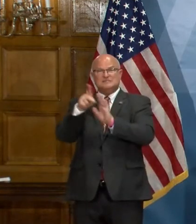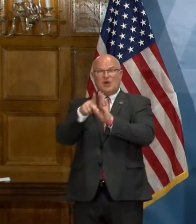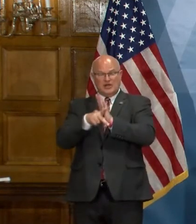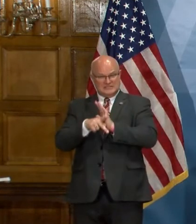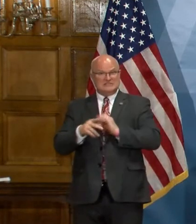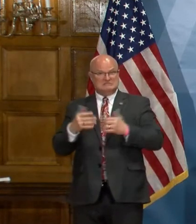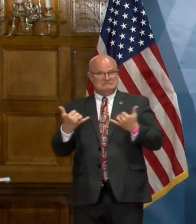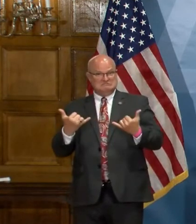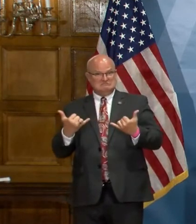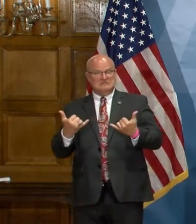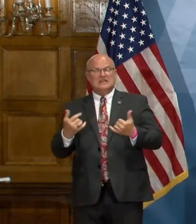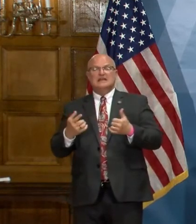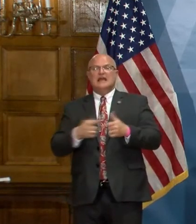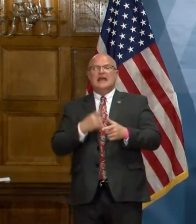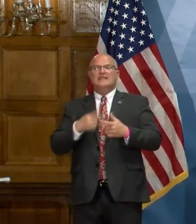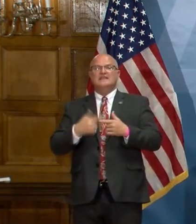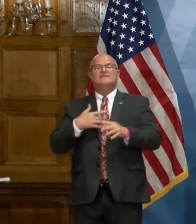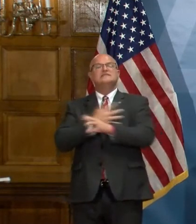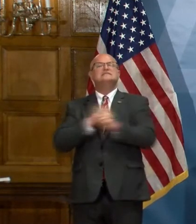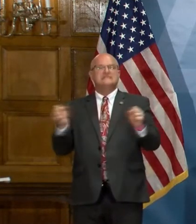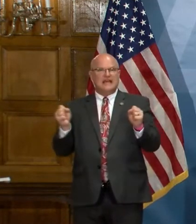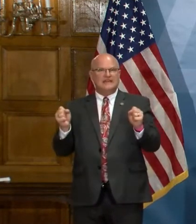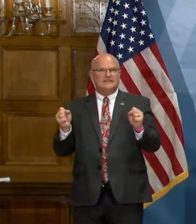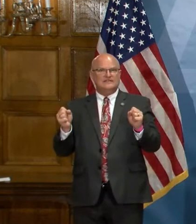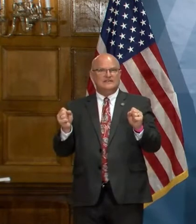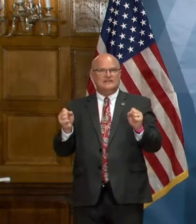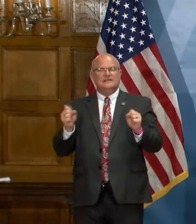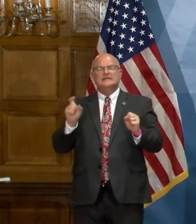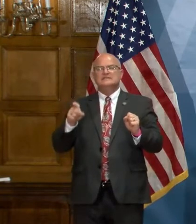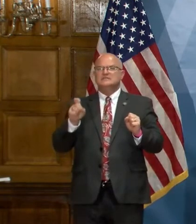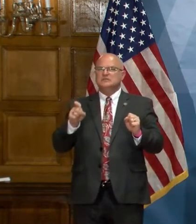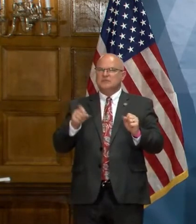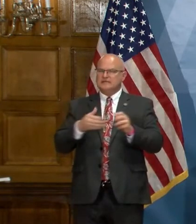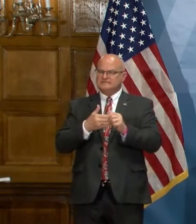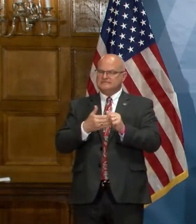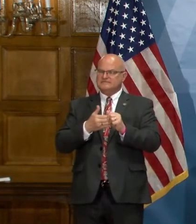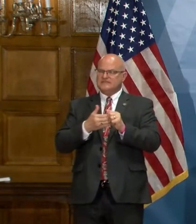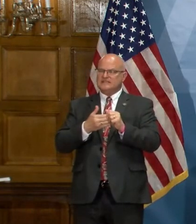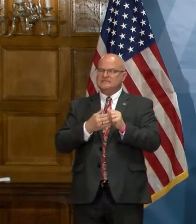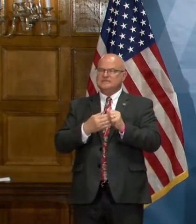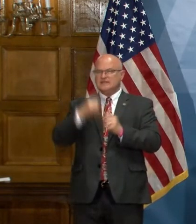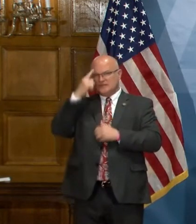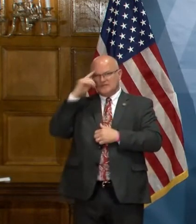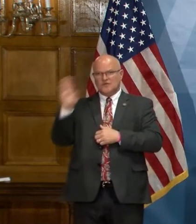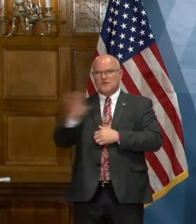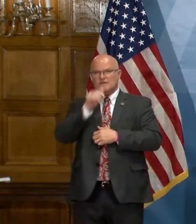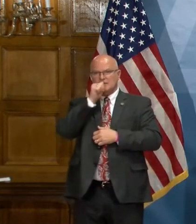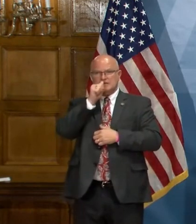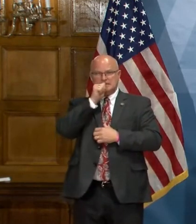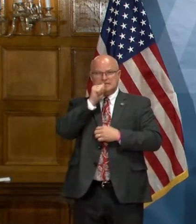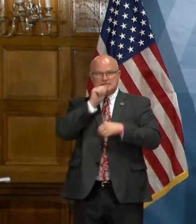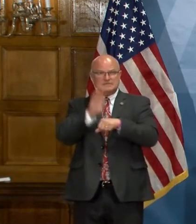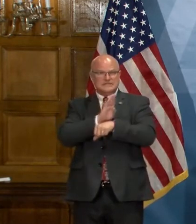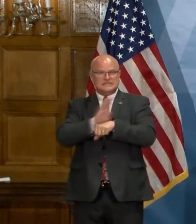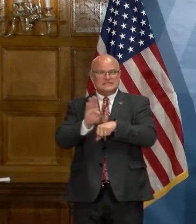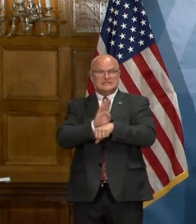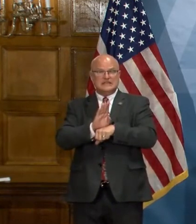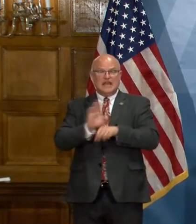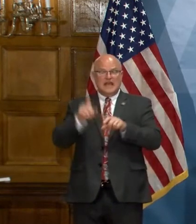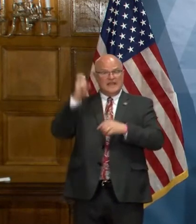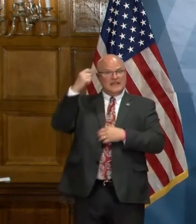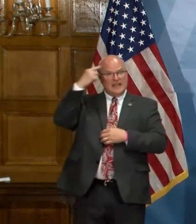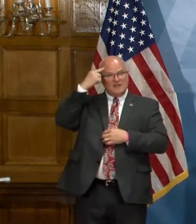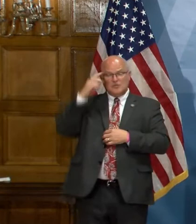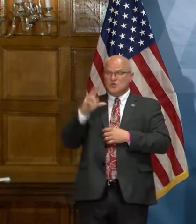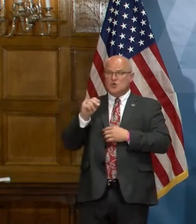policy. That way you feel safe. And so I think you have to give latitude to the private sector. As a government, no,